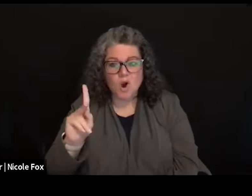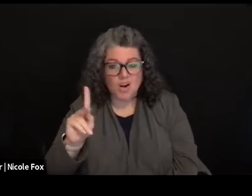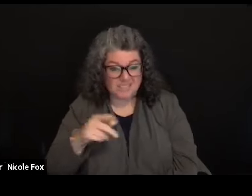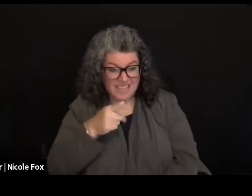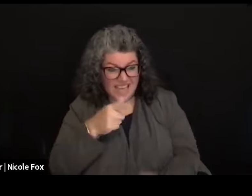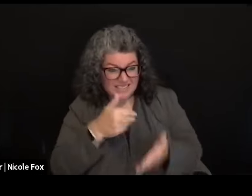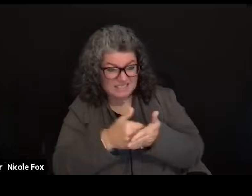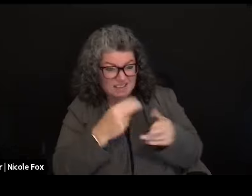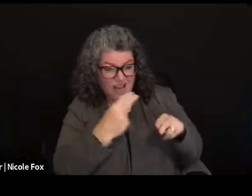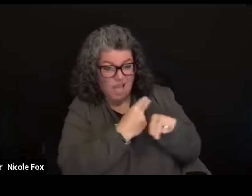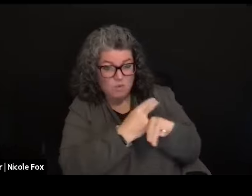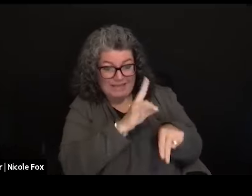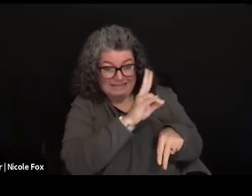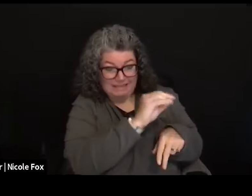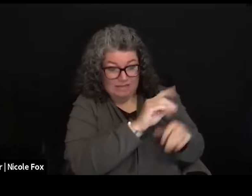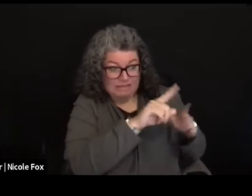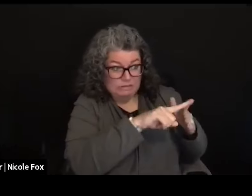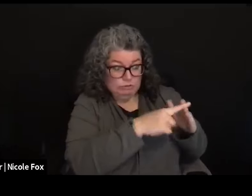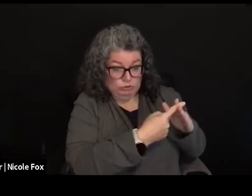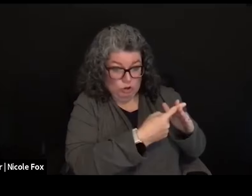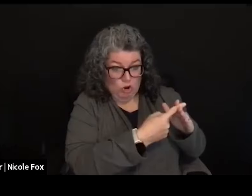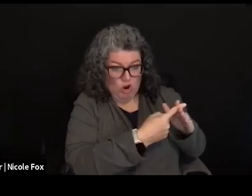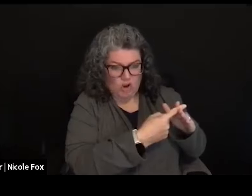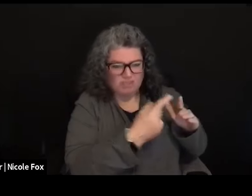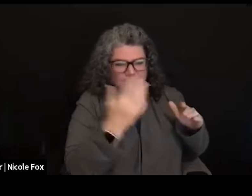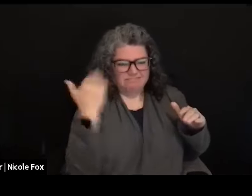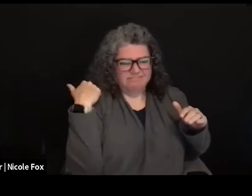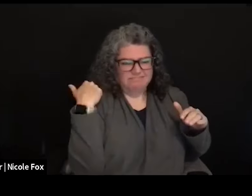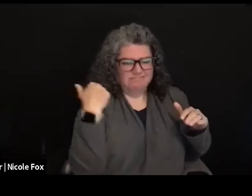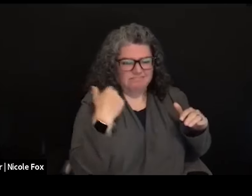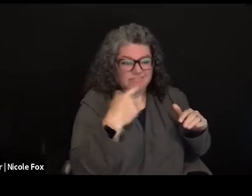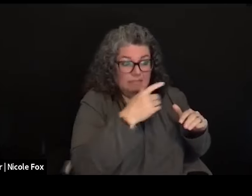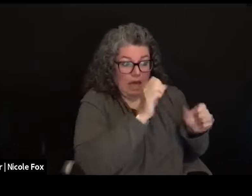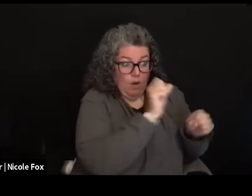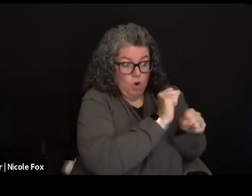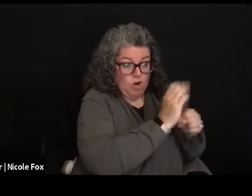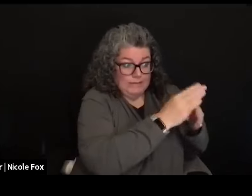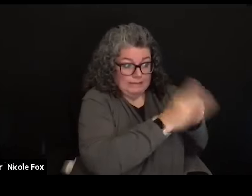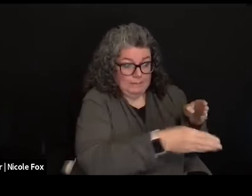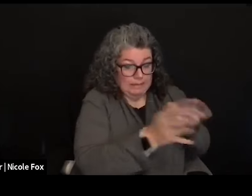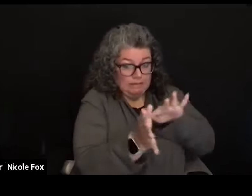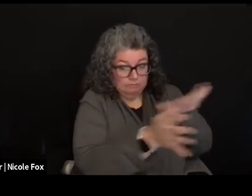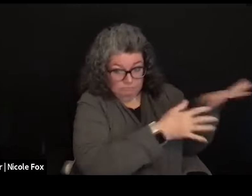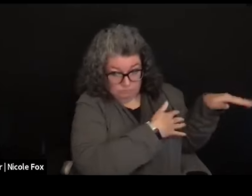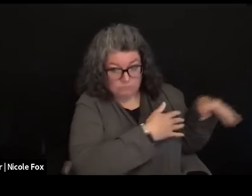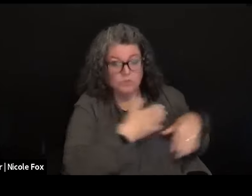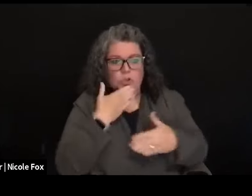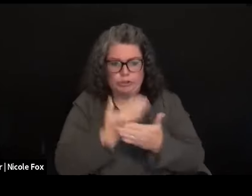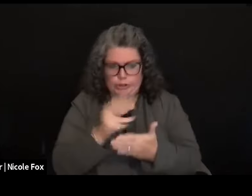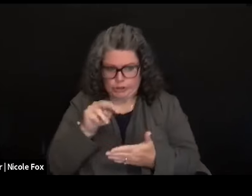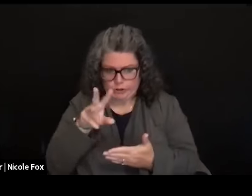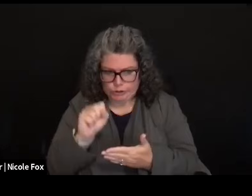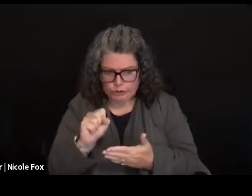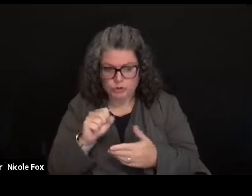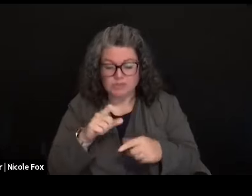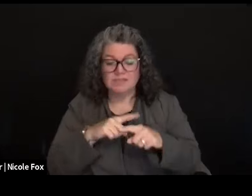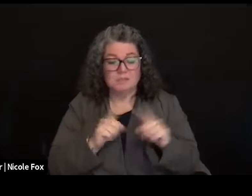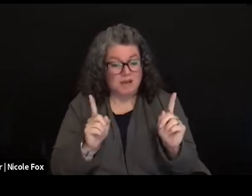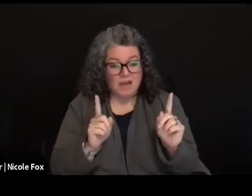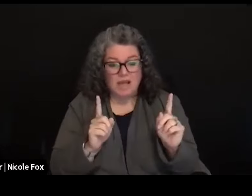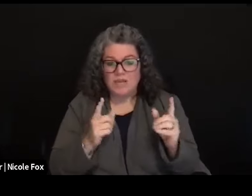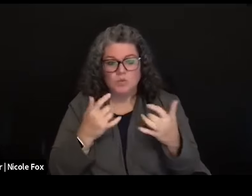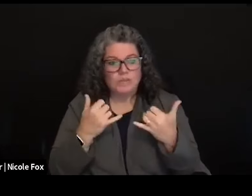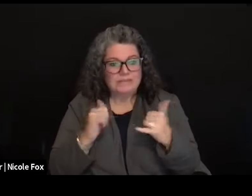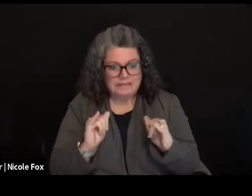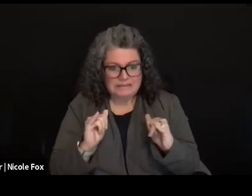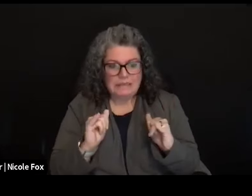near Whitson Avenue. That's the video I showed last week. That work is complete, so that's great news. And again, as I mentioned, we continue to